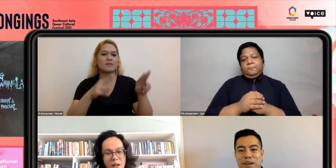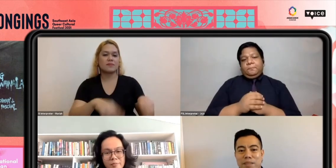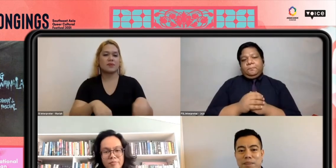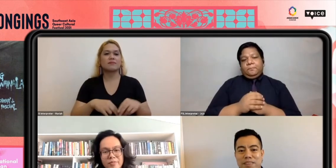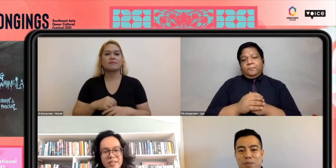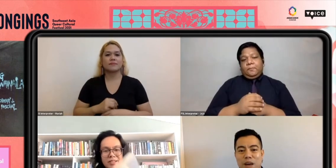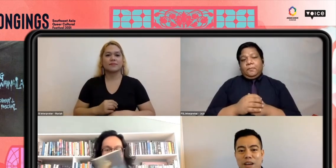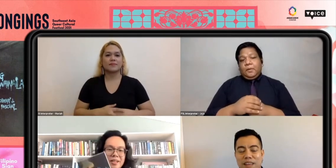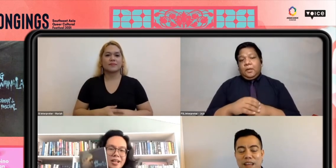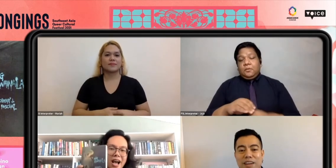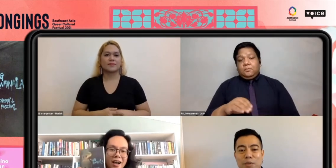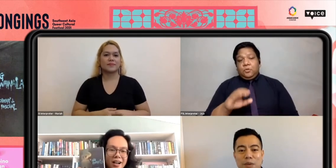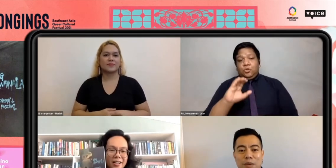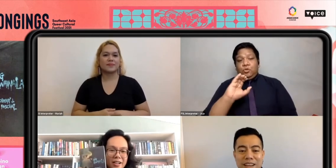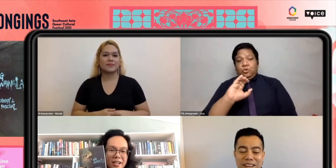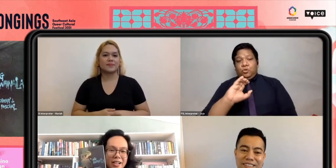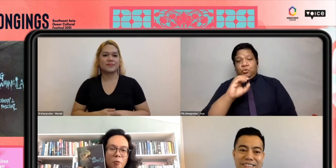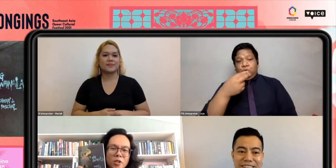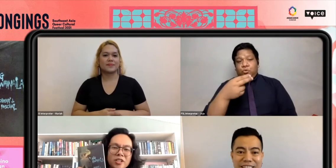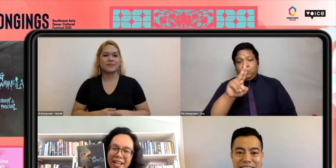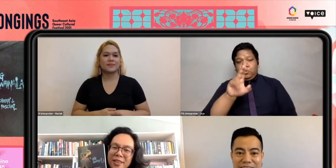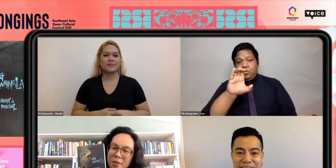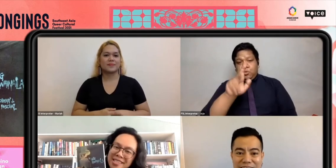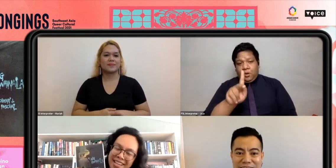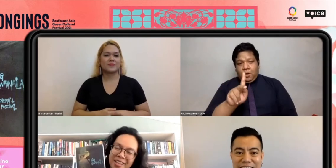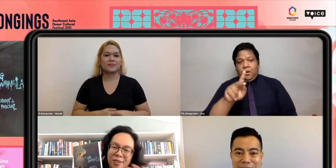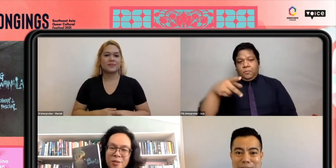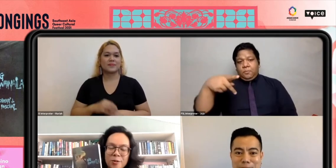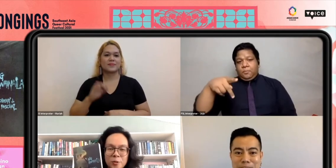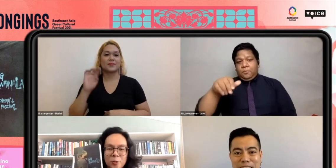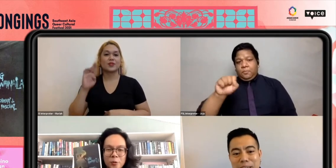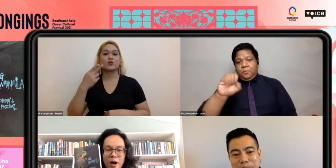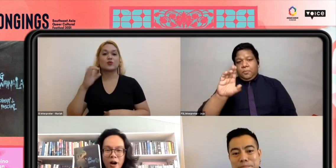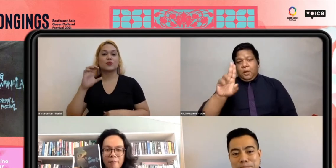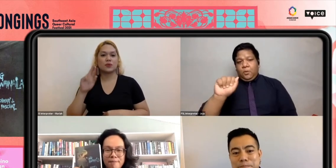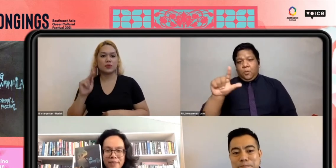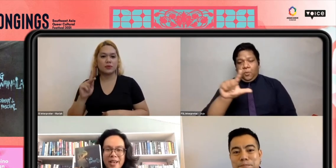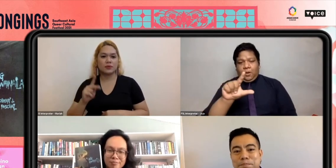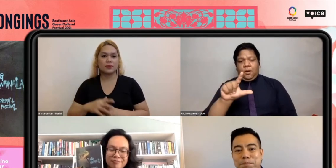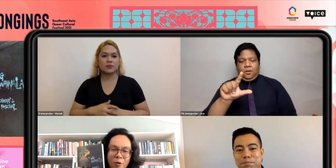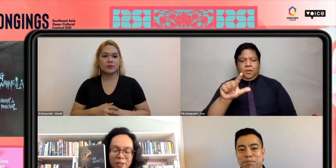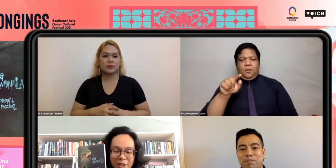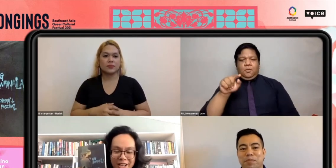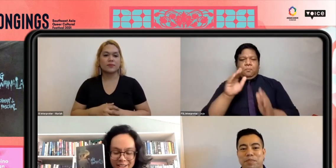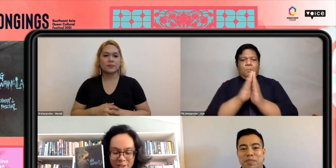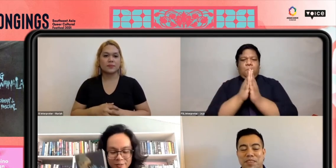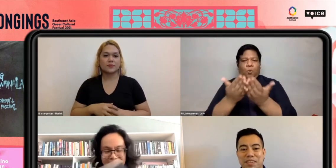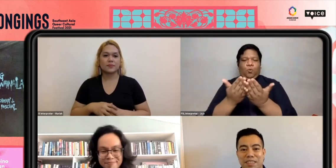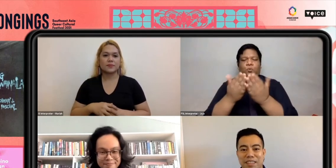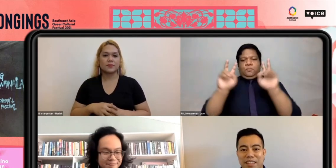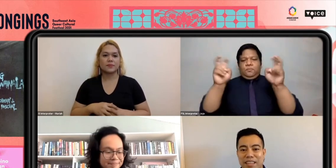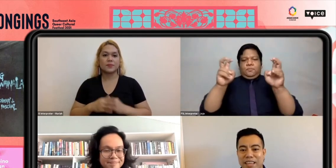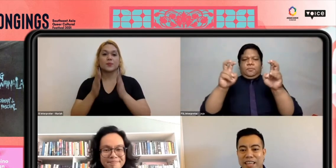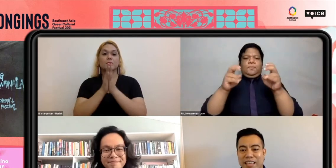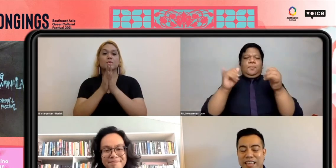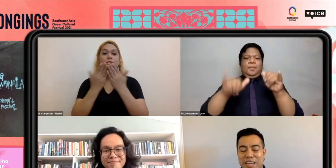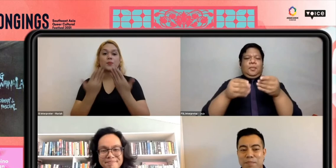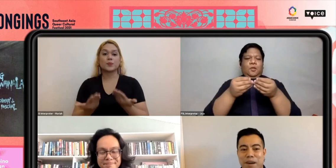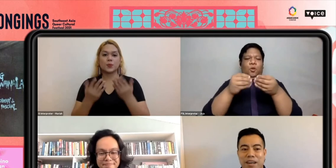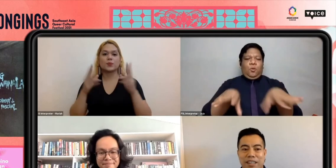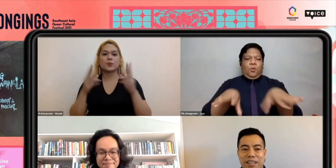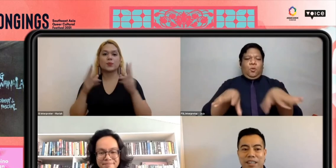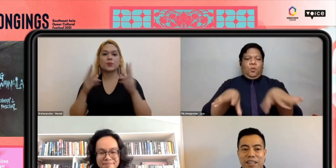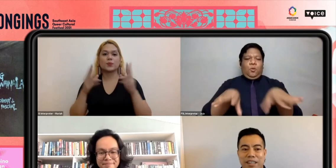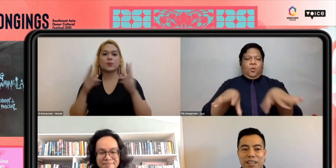Chuck Berry Pascual's Ang Nawawala. Which, like, The Missing, for those who, want the translation. Thank